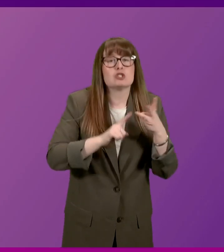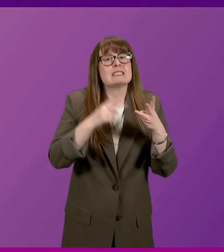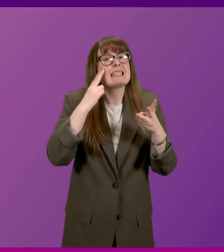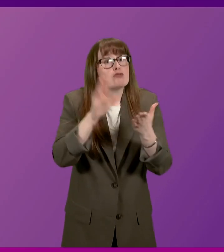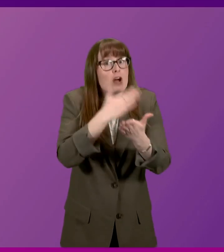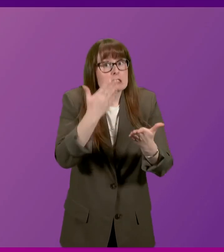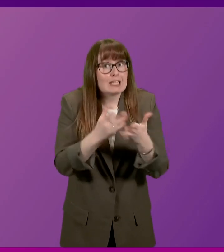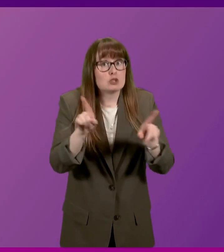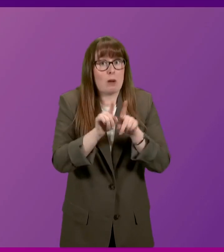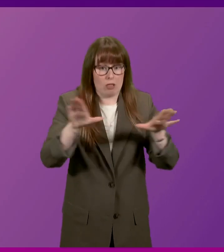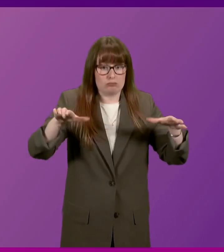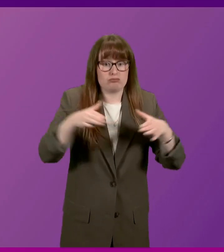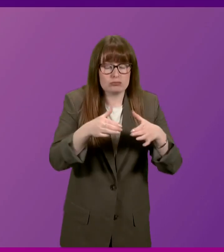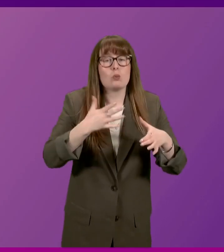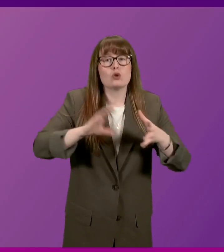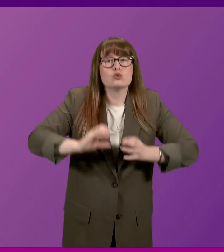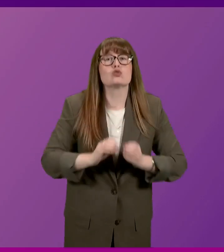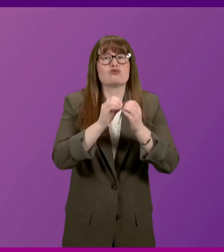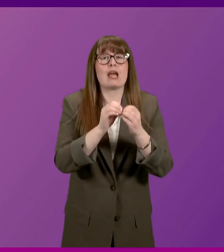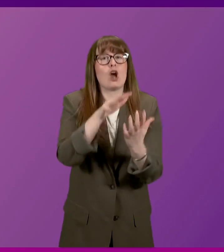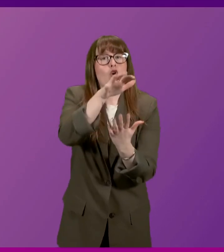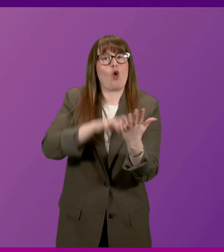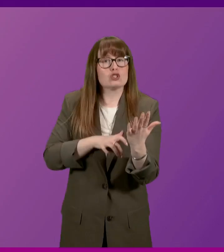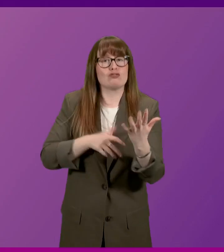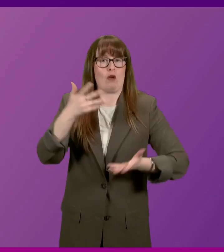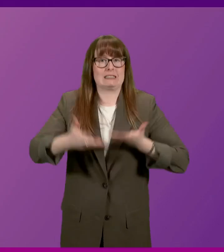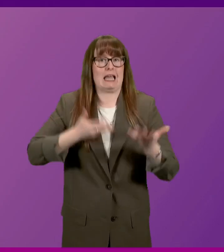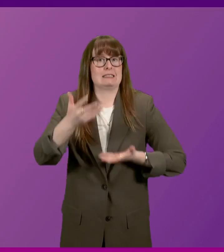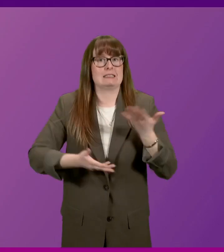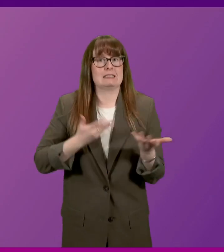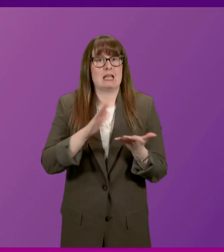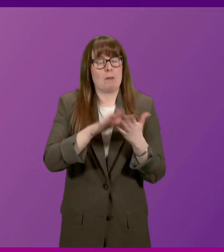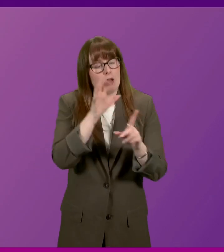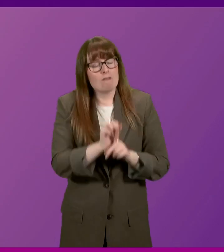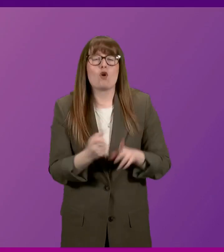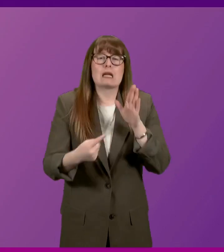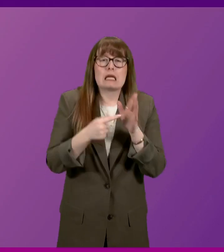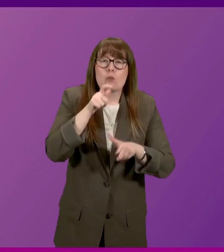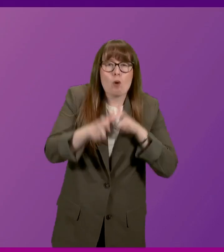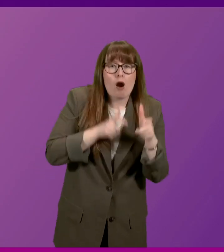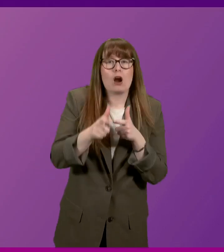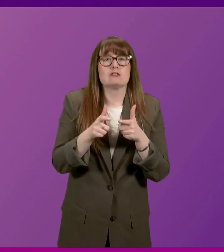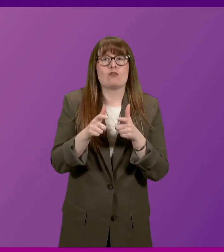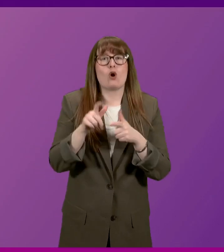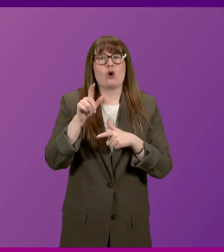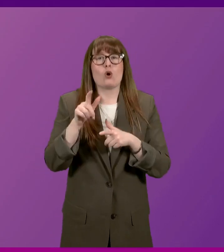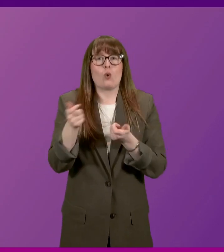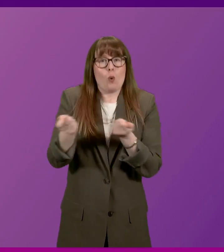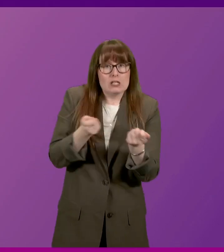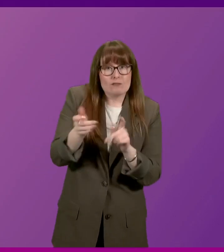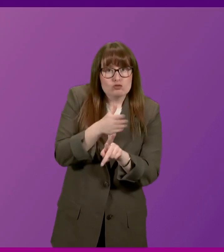to actually create a glossary of signs in BSL for key sort of terms like coercive control,